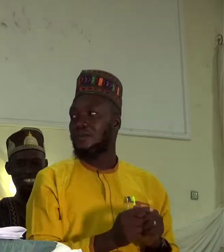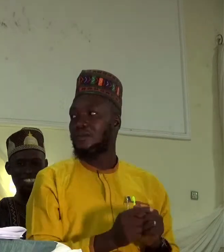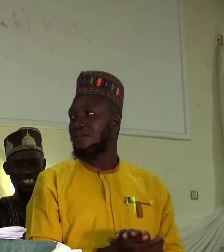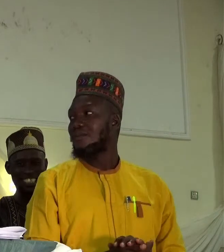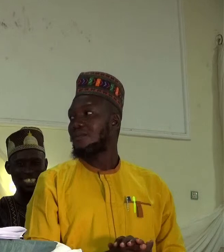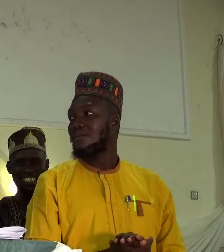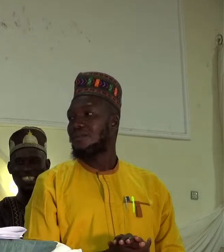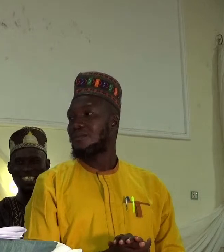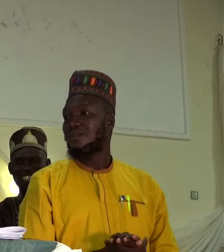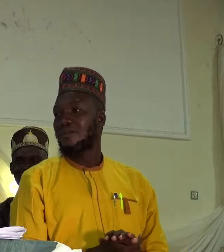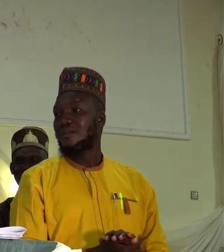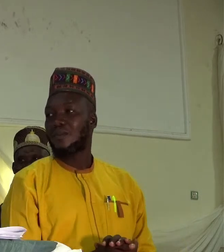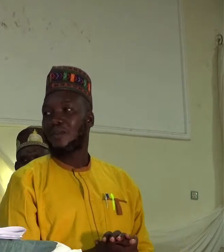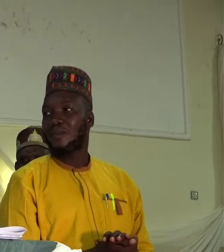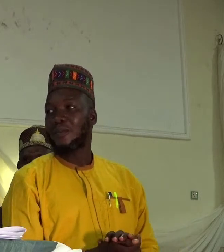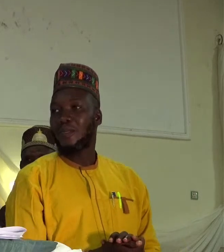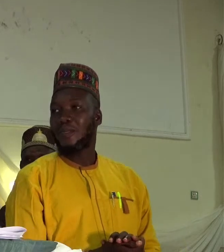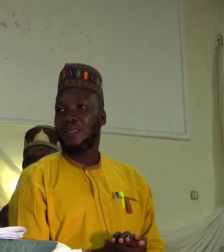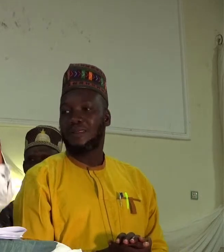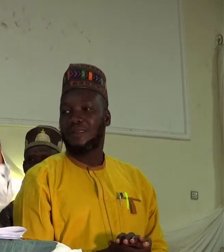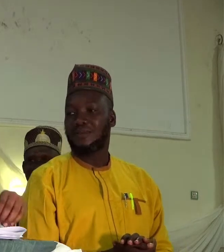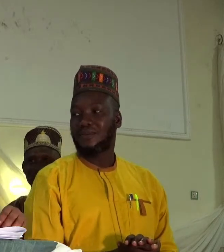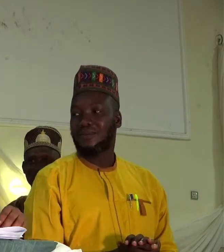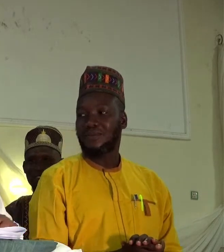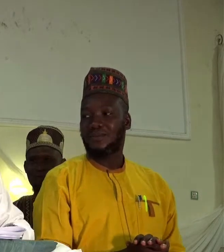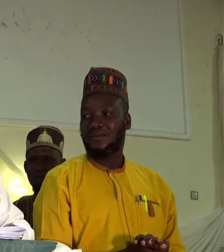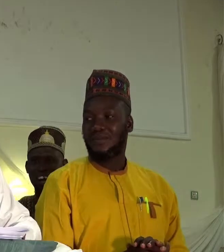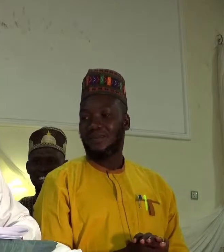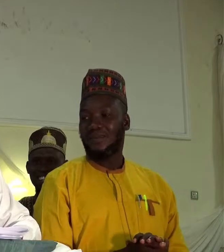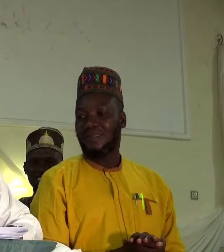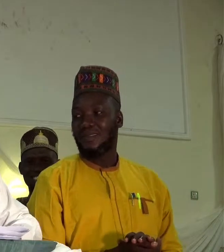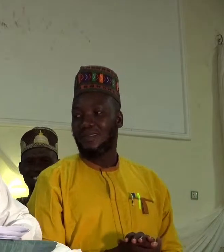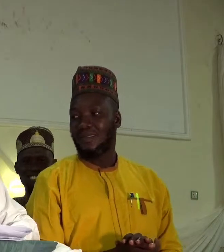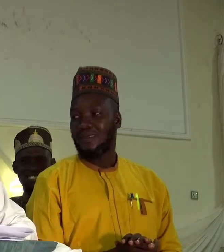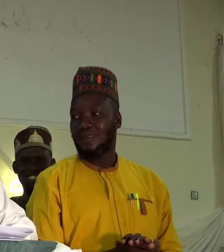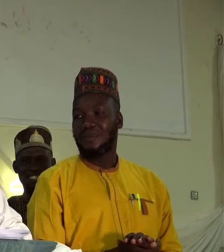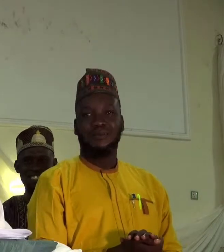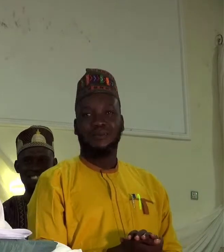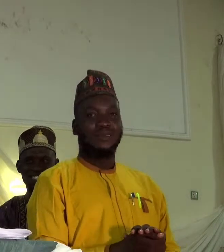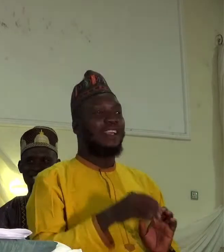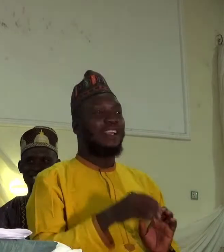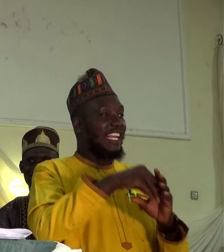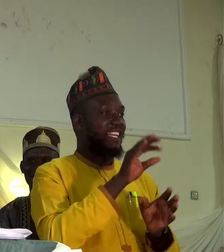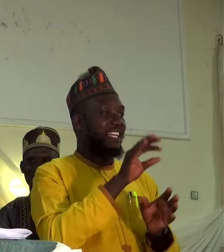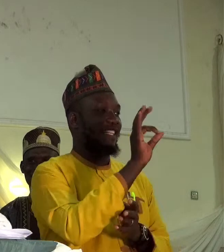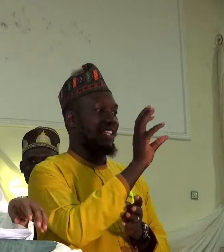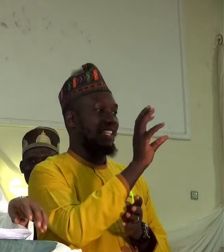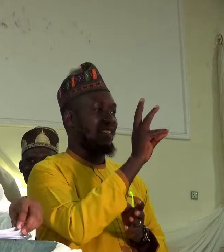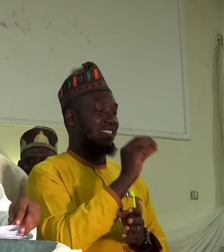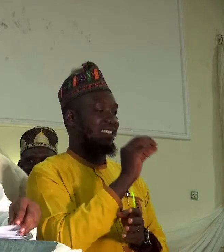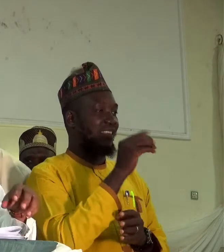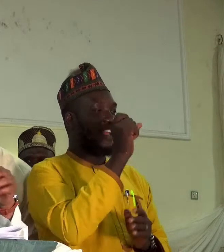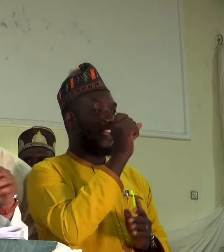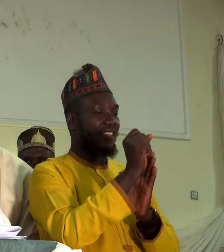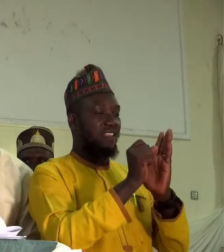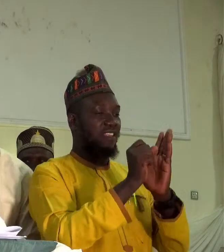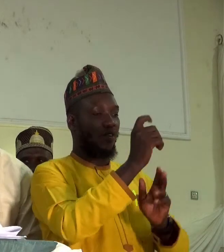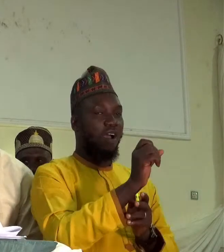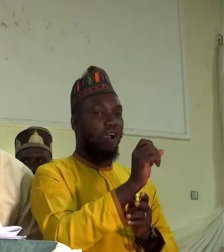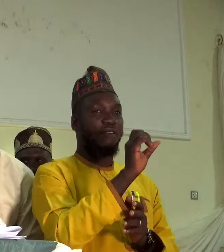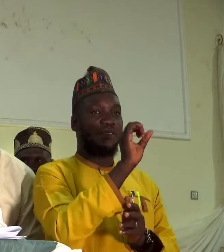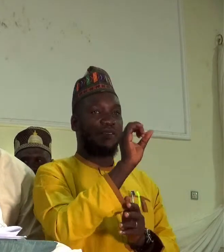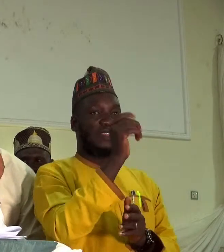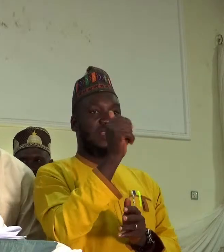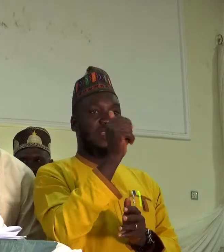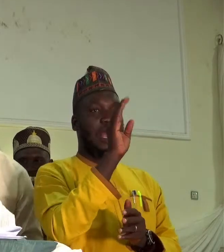experience. King Kabi paragraph can kill the baron alone. When I was born in 1960s, the state of Singapore was an underdeveloped